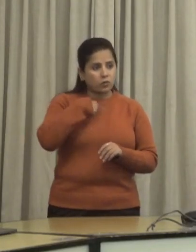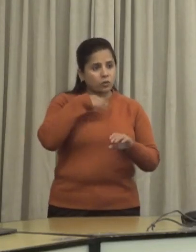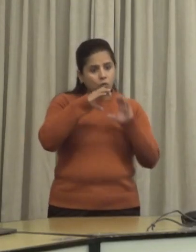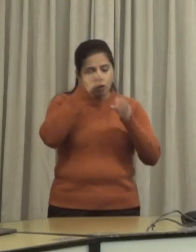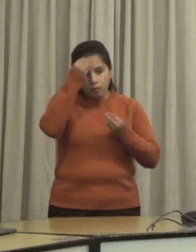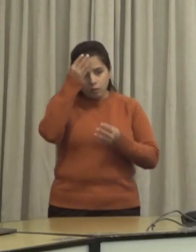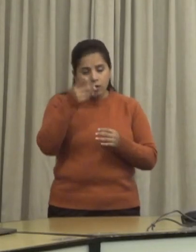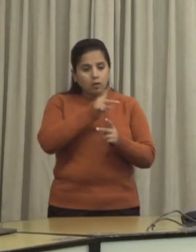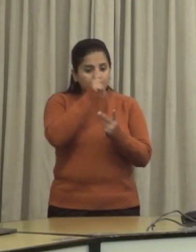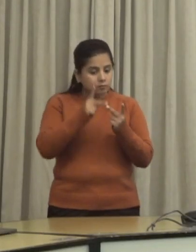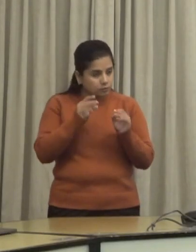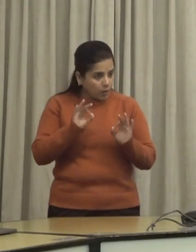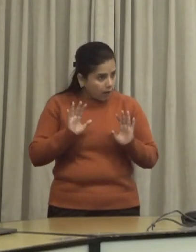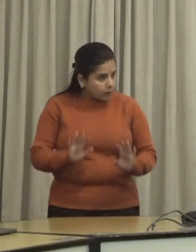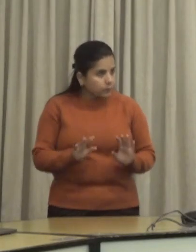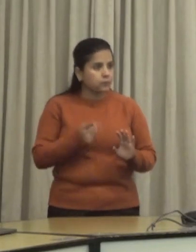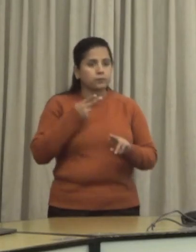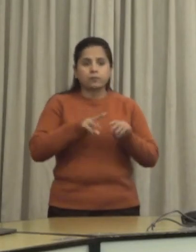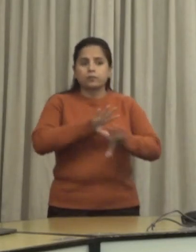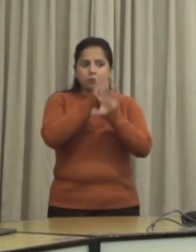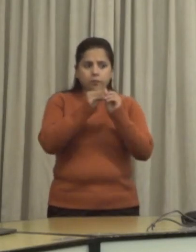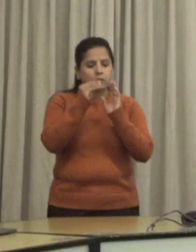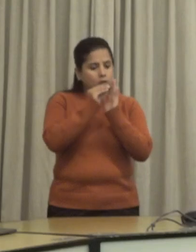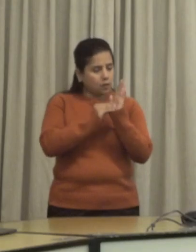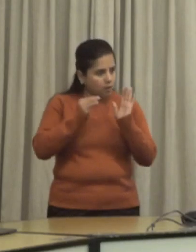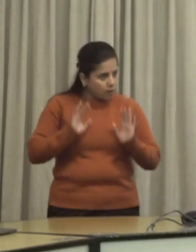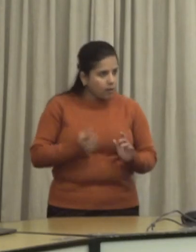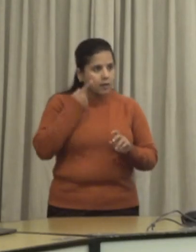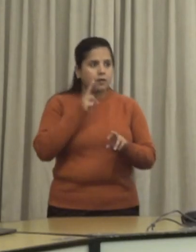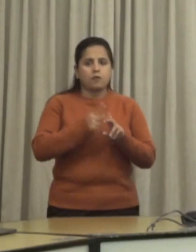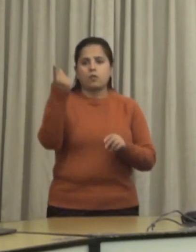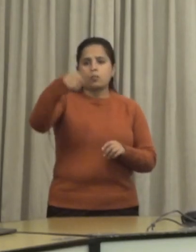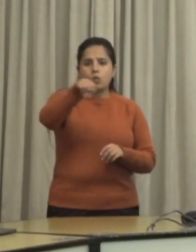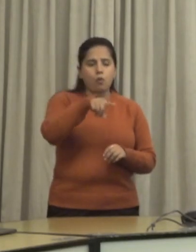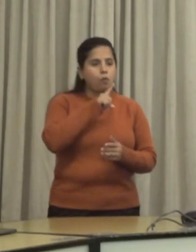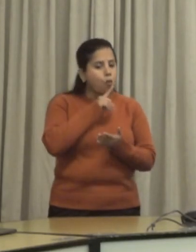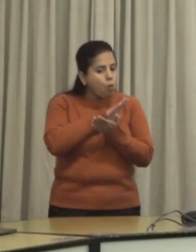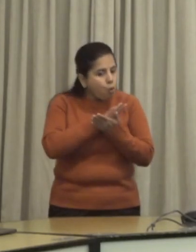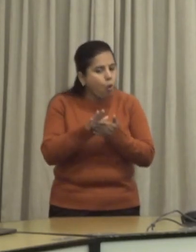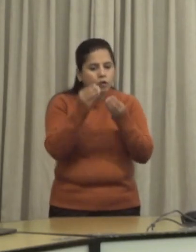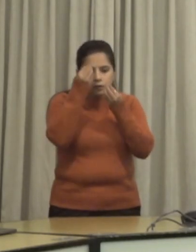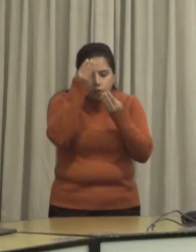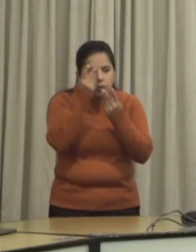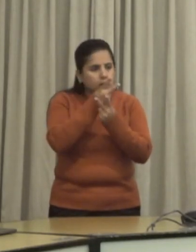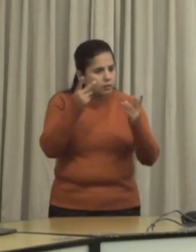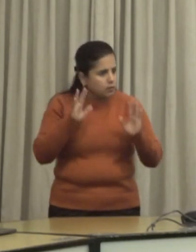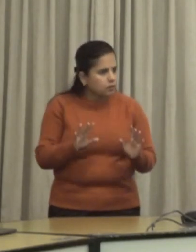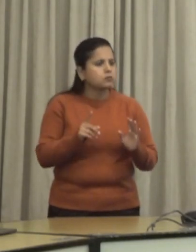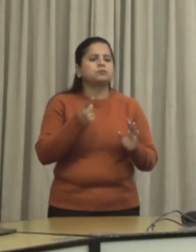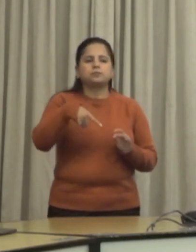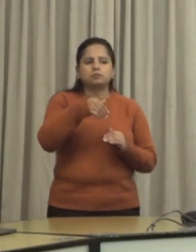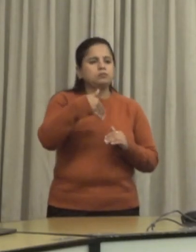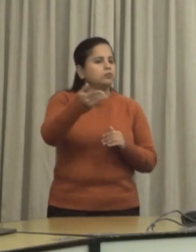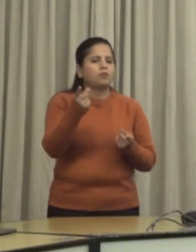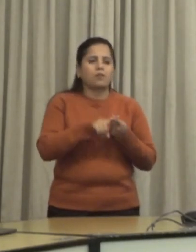communicate properly, if there is everything is documented, and if you are giving honest information and realistic hope, this will